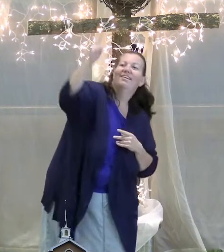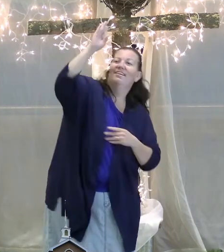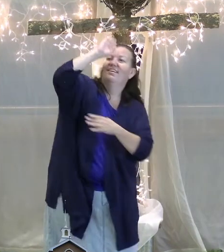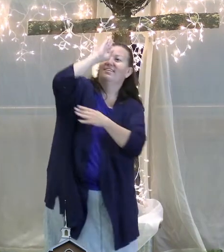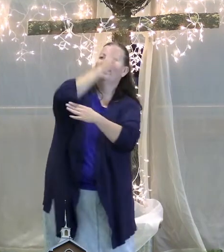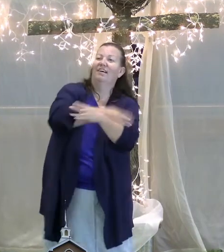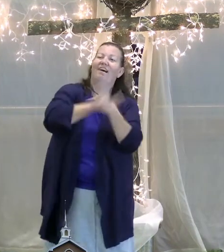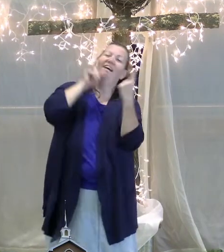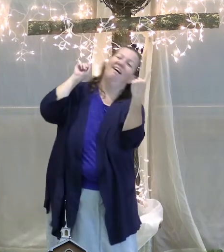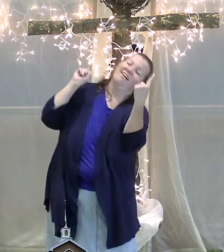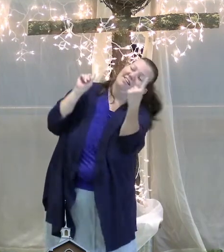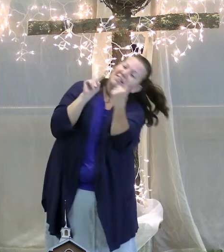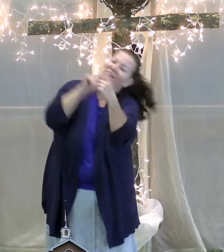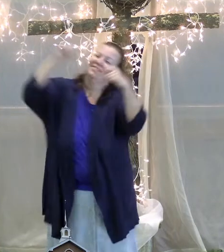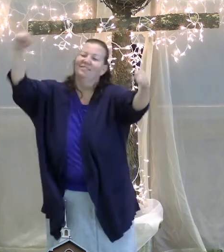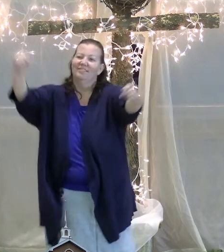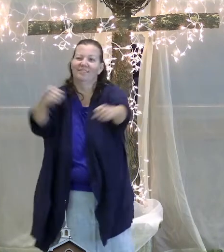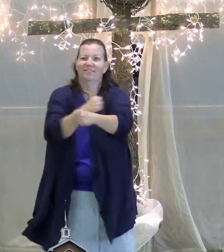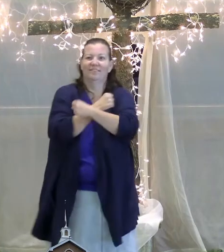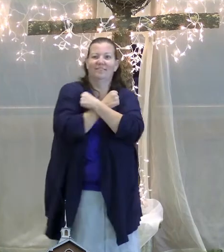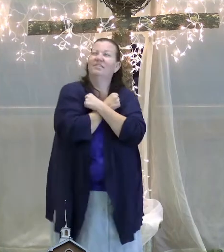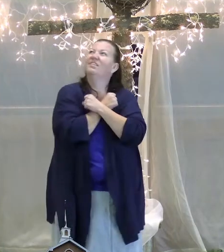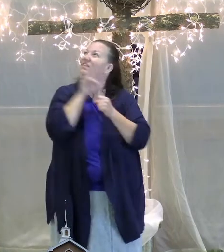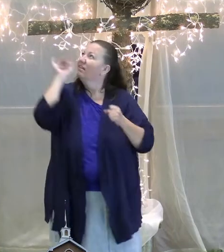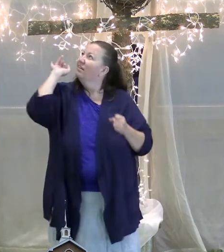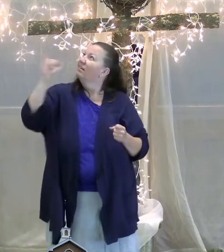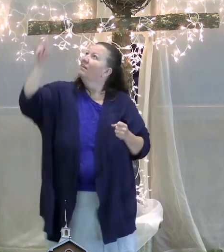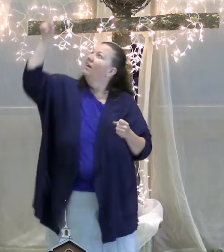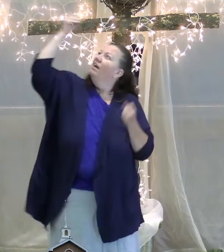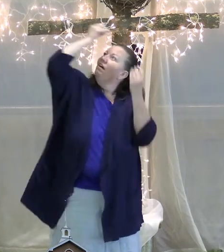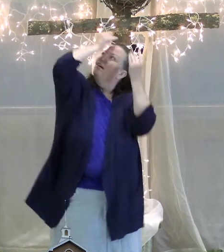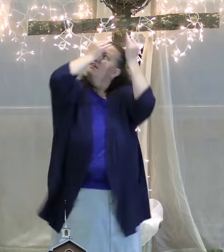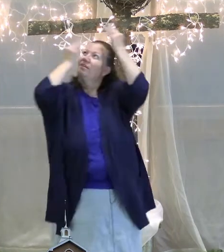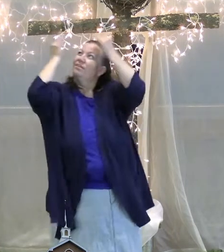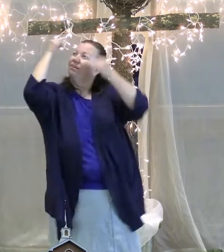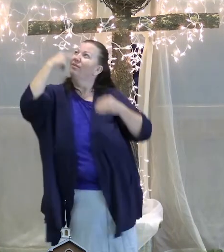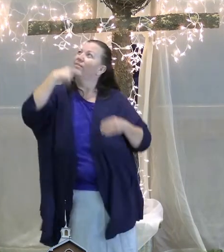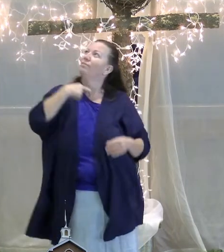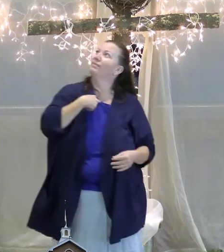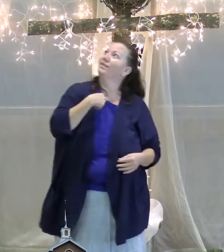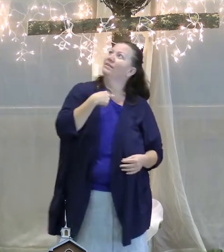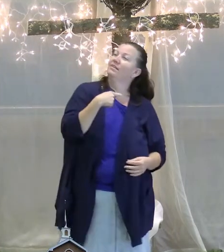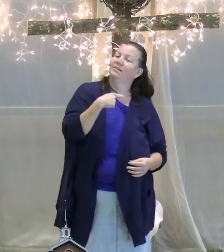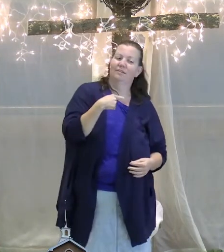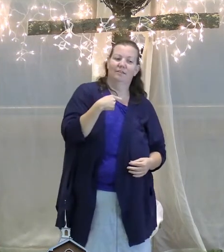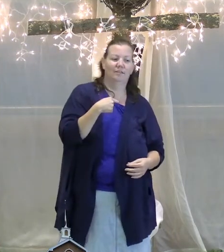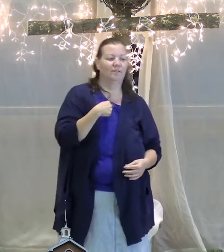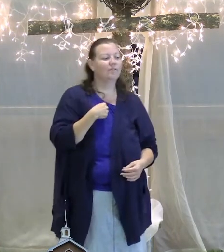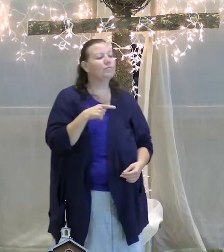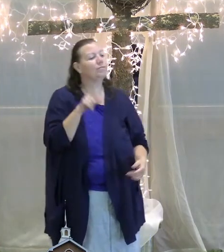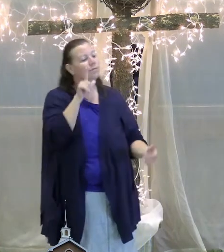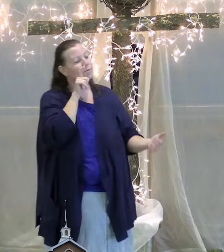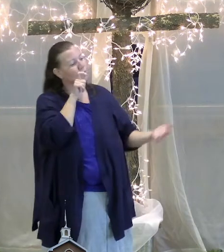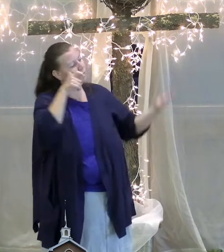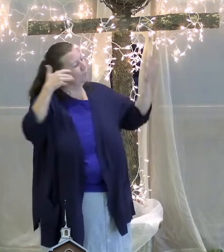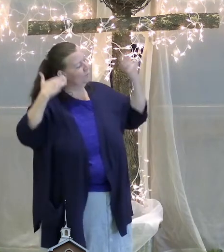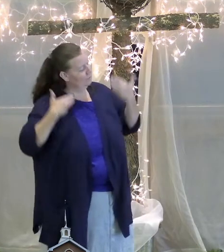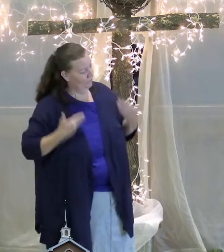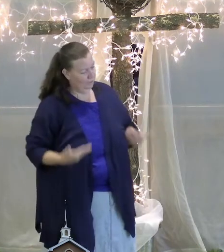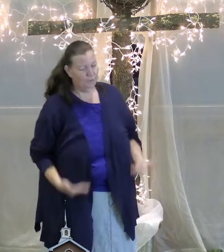came running to meet his son. Did you say that with me on your mind? Who am